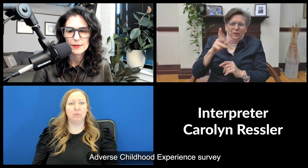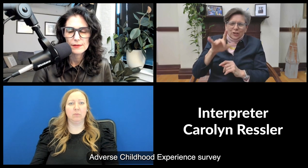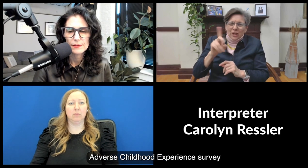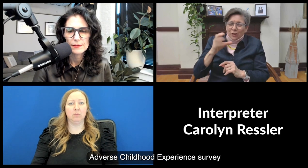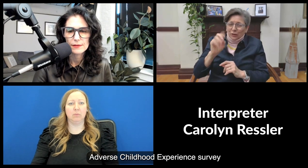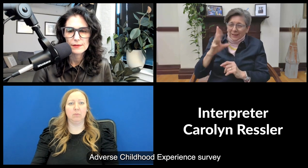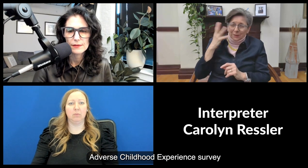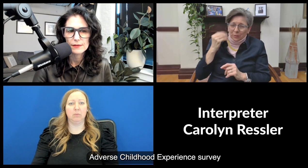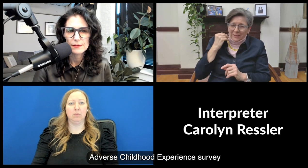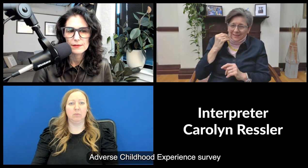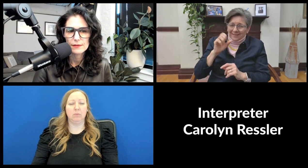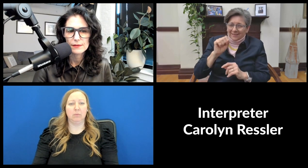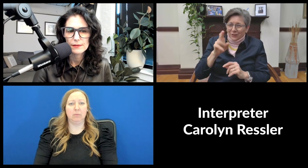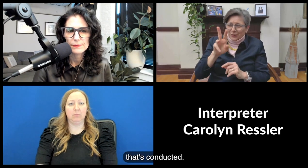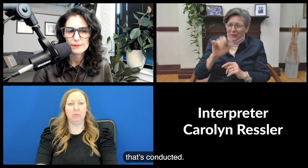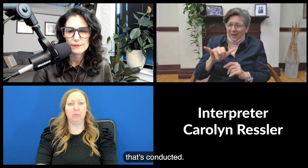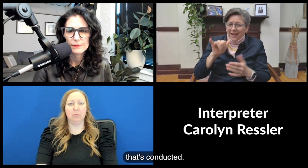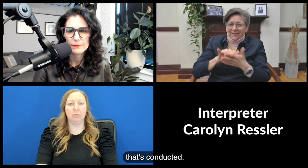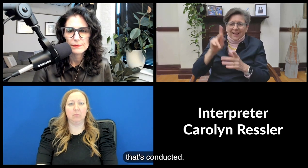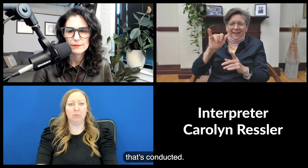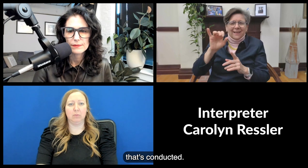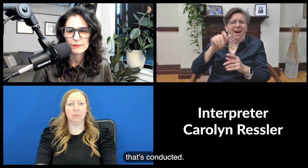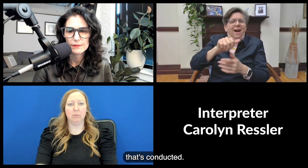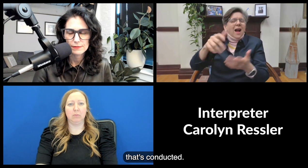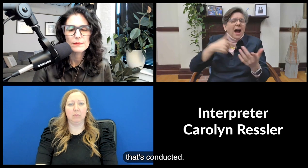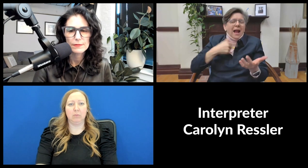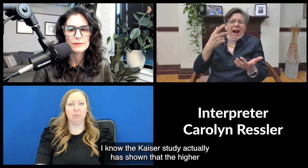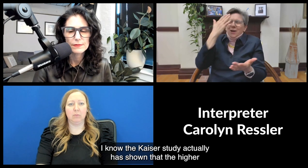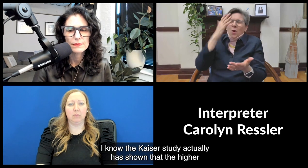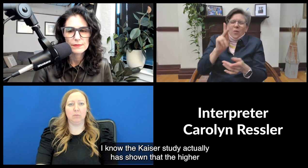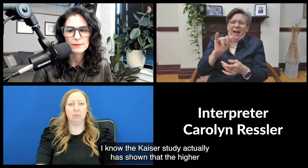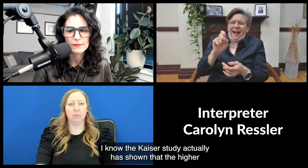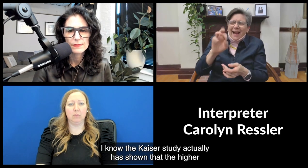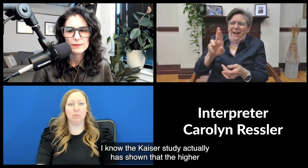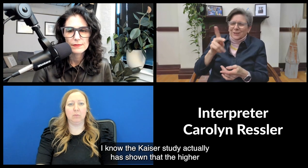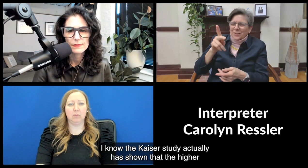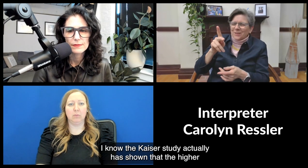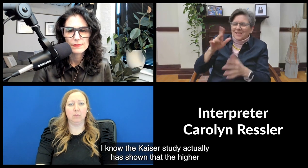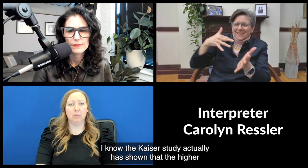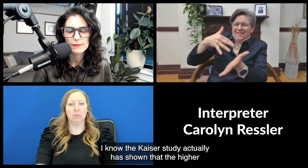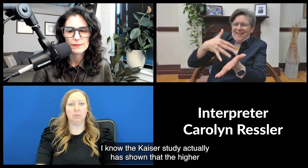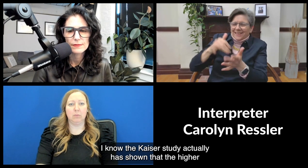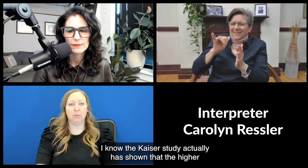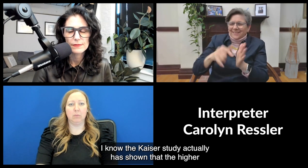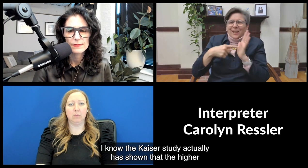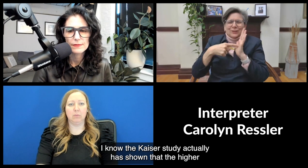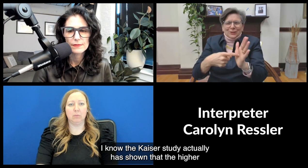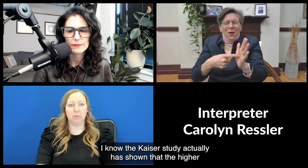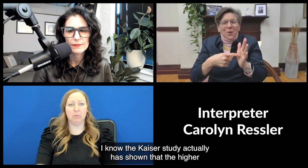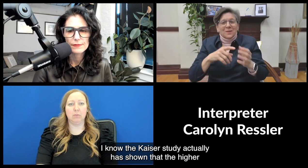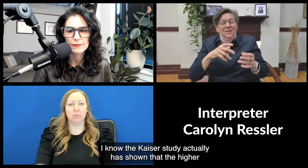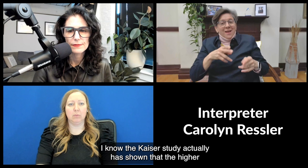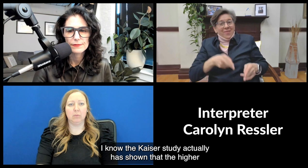You know, the adverse childhood experience, the ACE scores, the survey that's conducted, I know the Kaiser